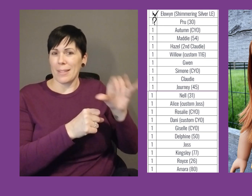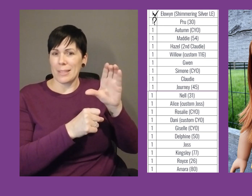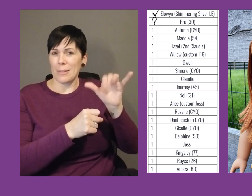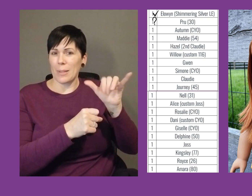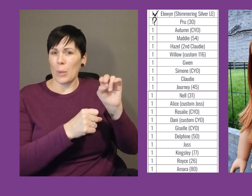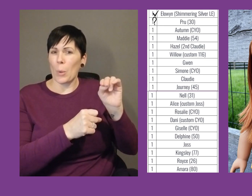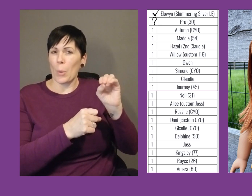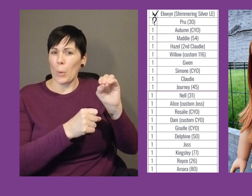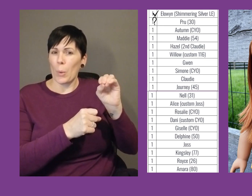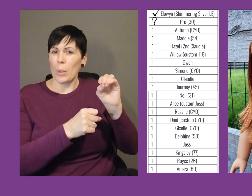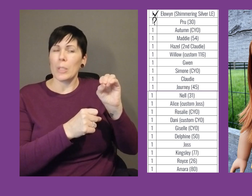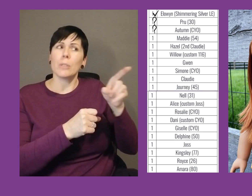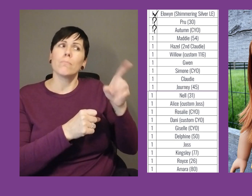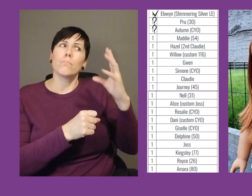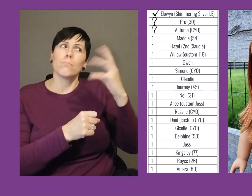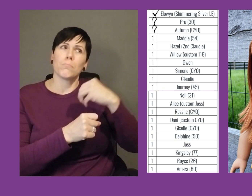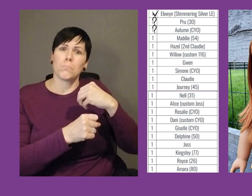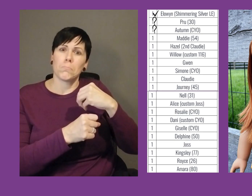Quite possibly.